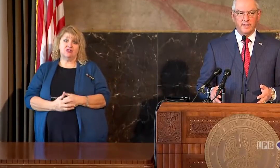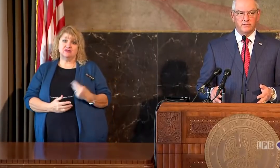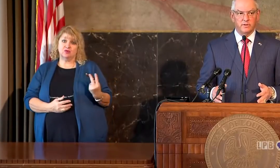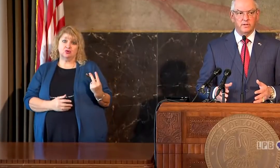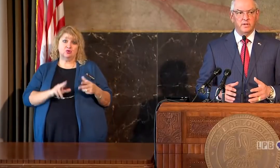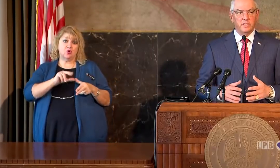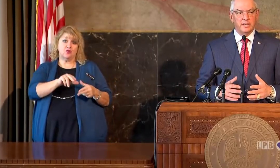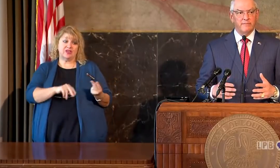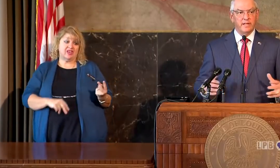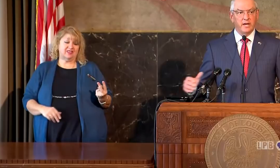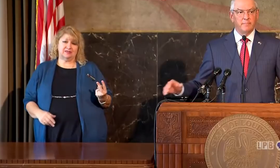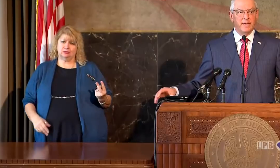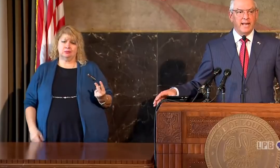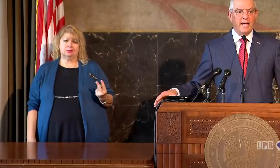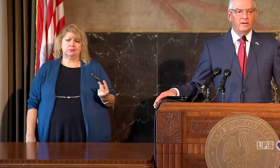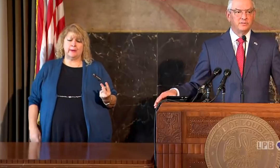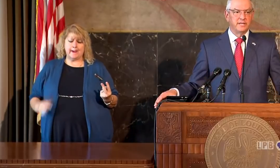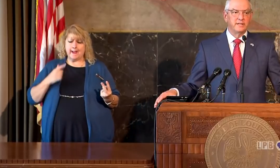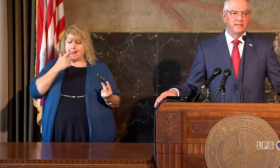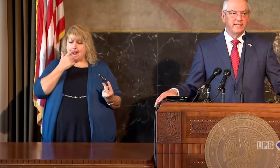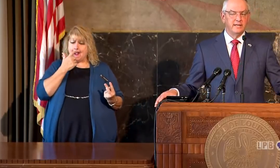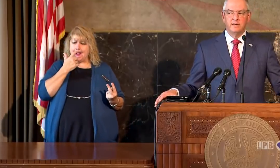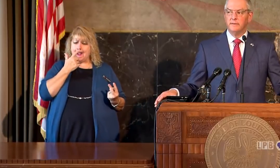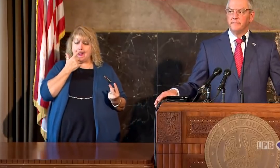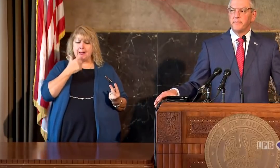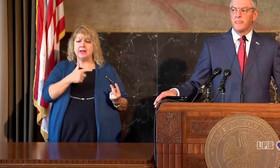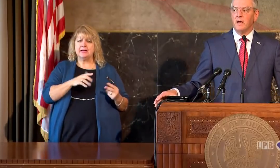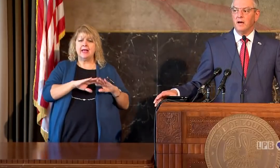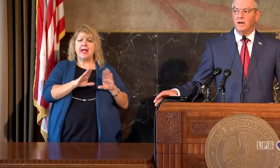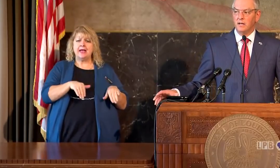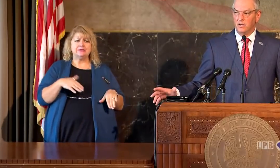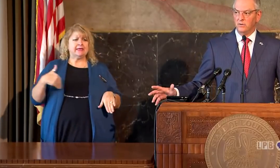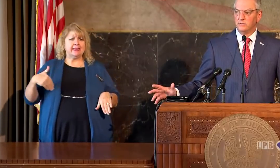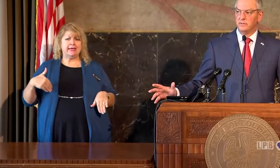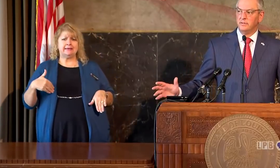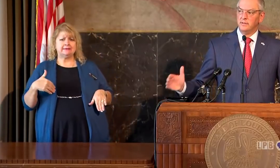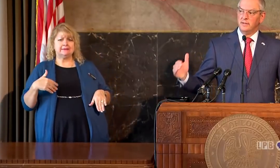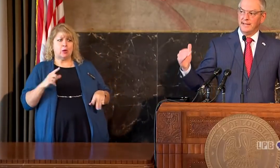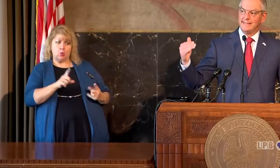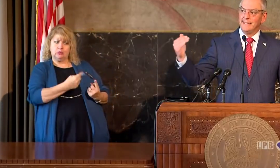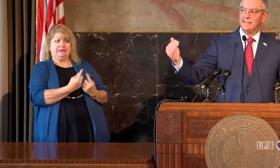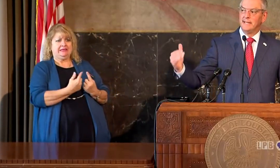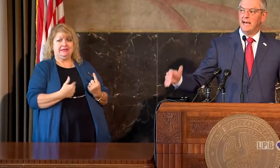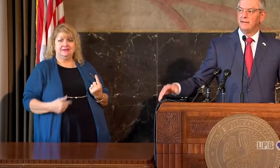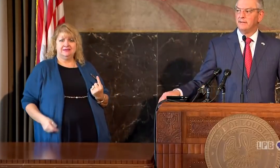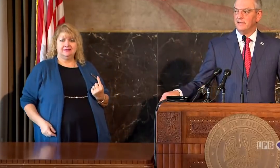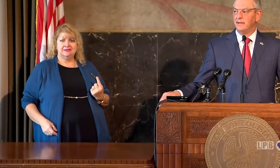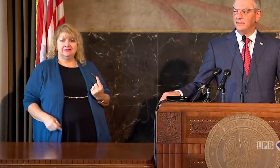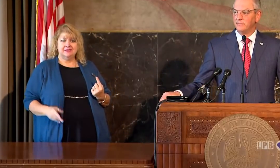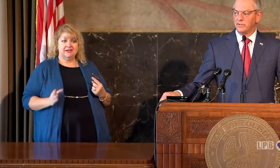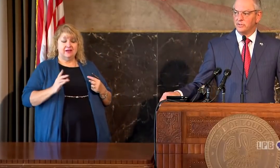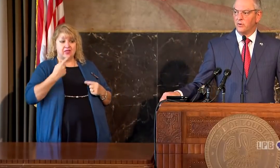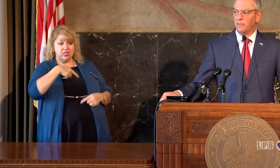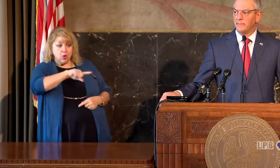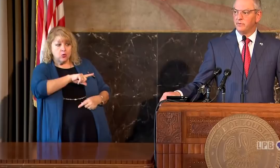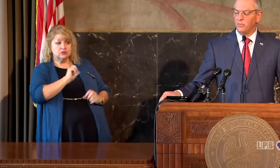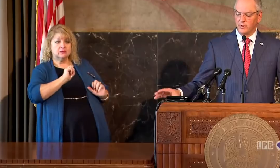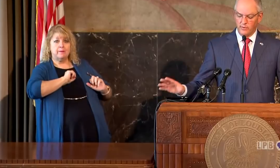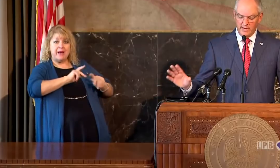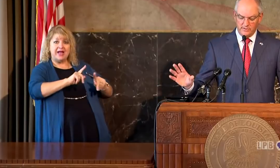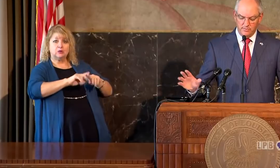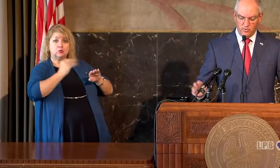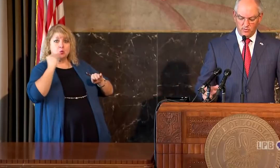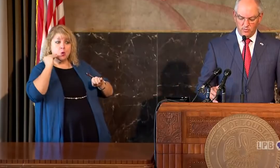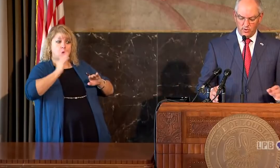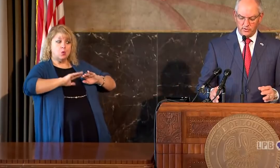Laura and Delta, given the unmet housing need alone exceeds that considerably. So